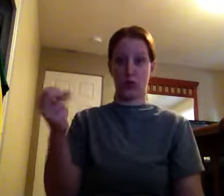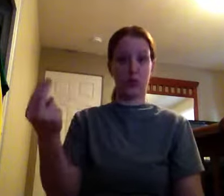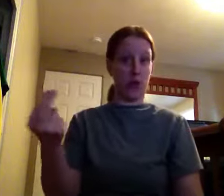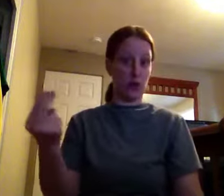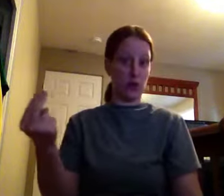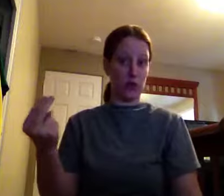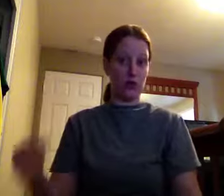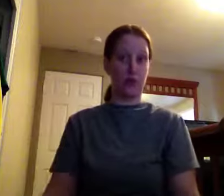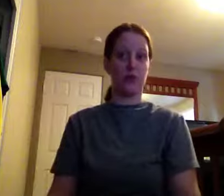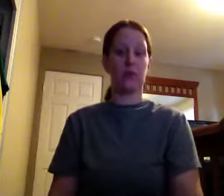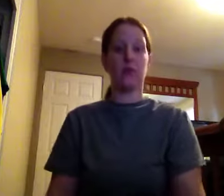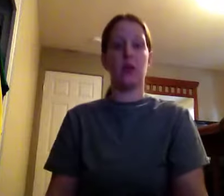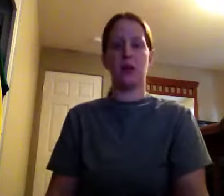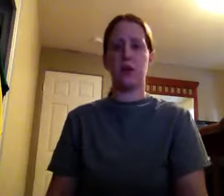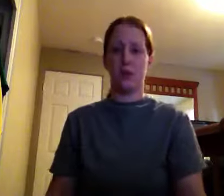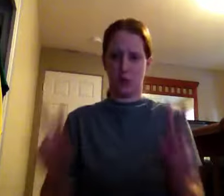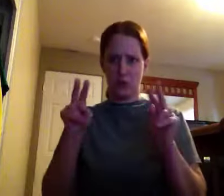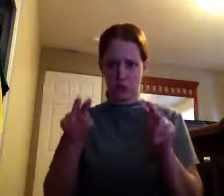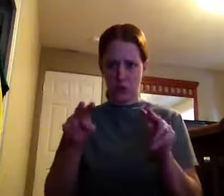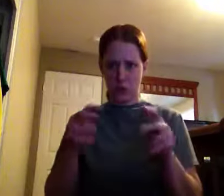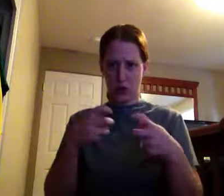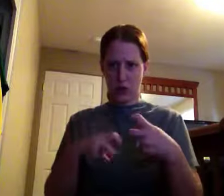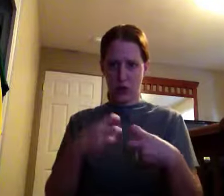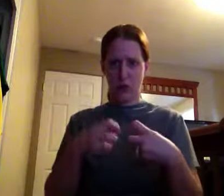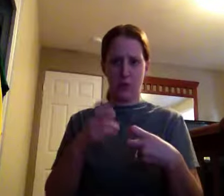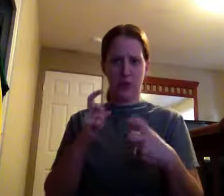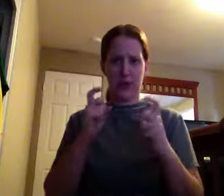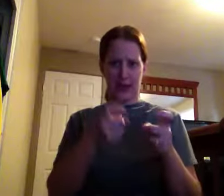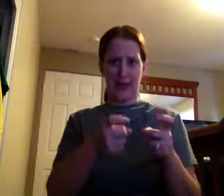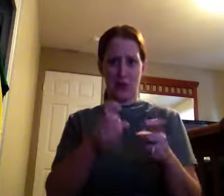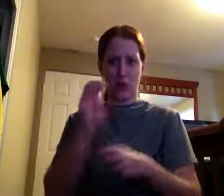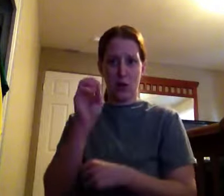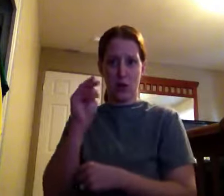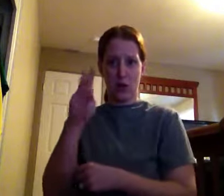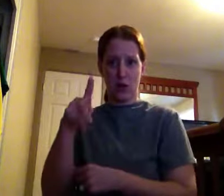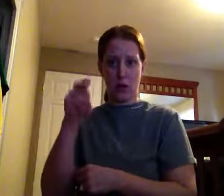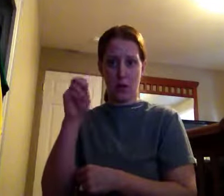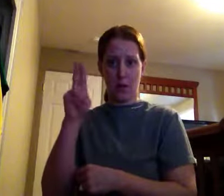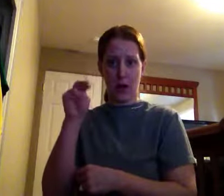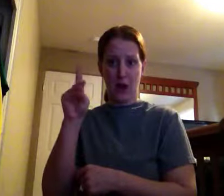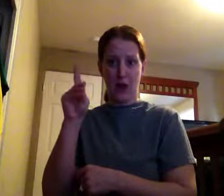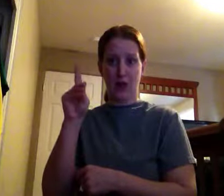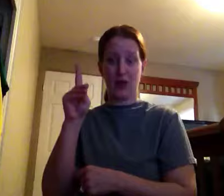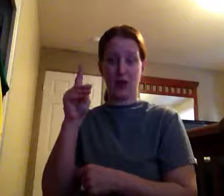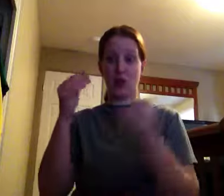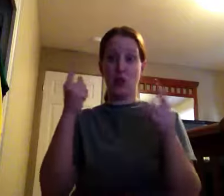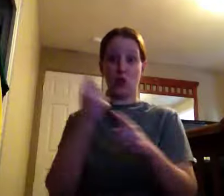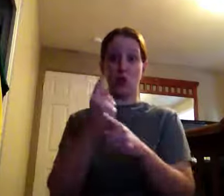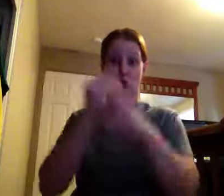Now again, if you look, they give you the compound in order. See that? So over to this side here, I'm going to write